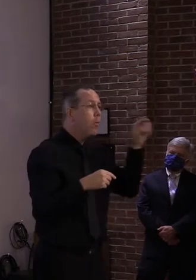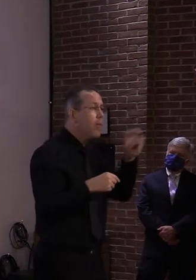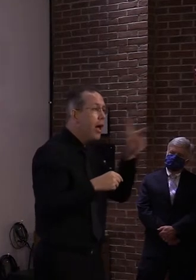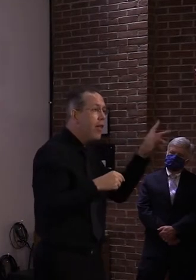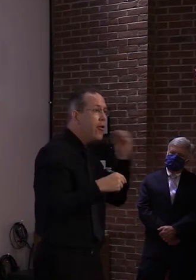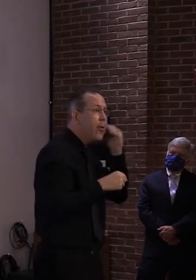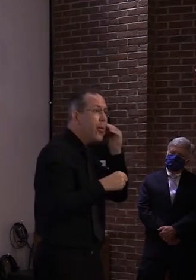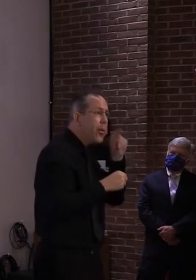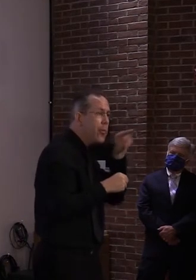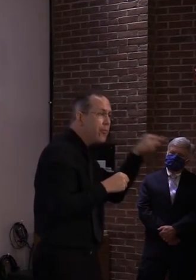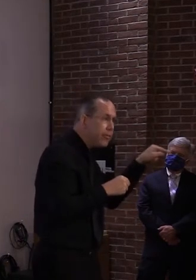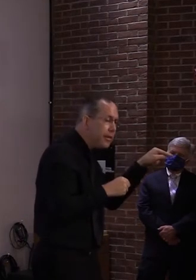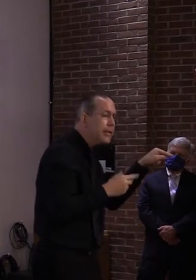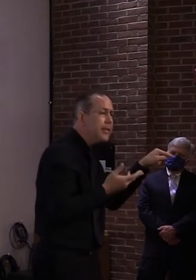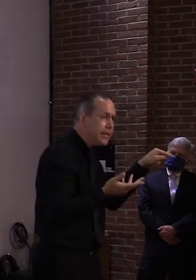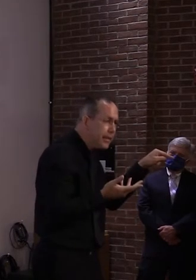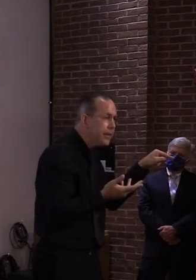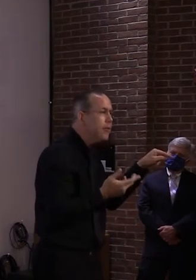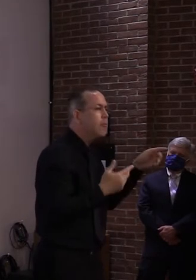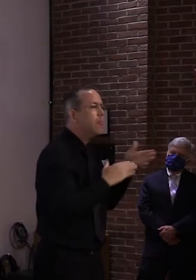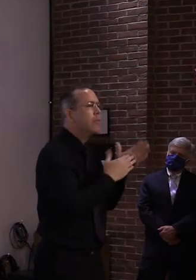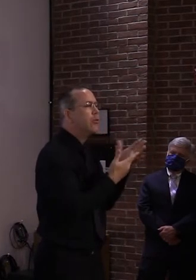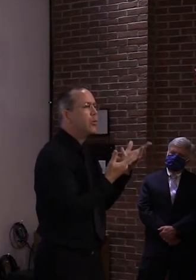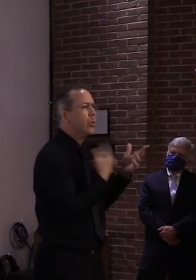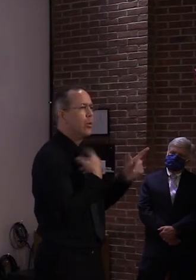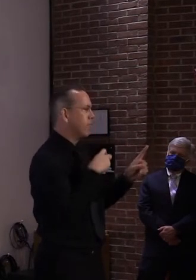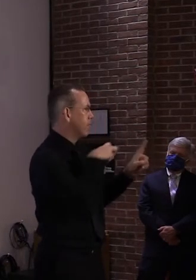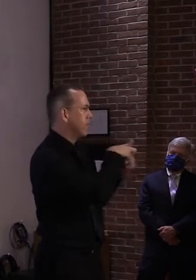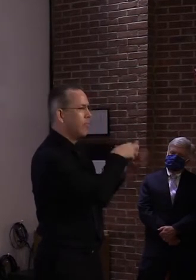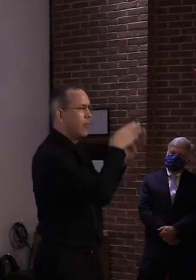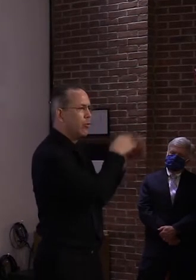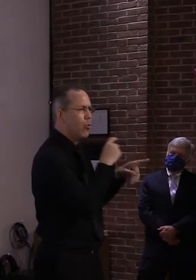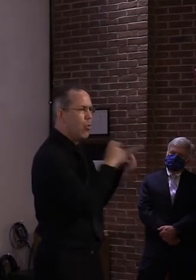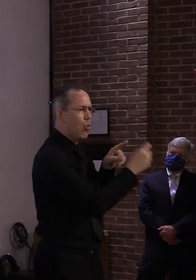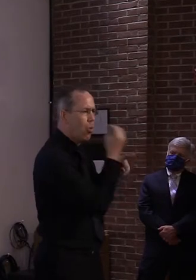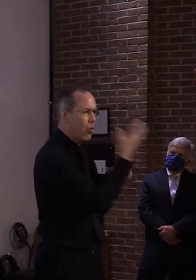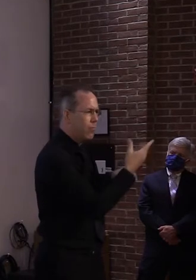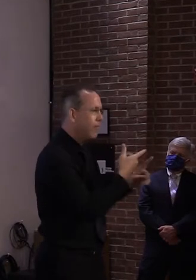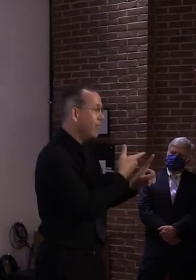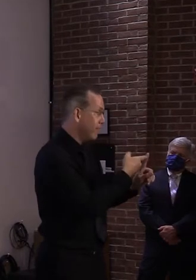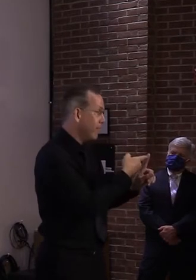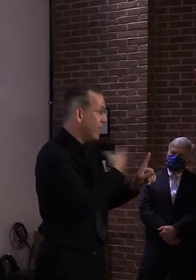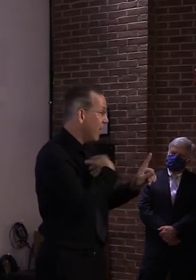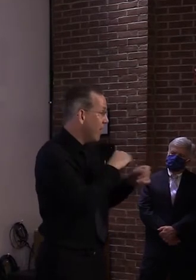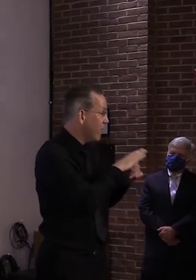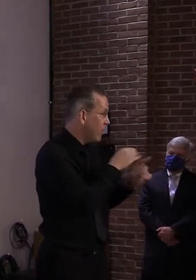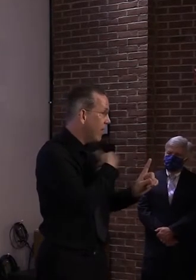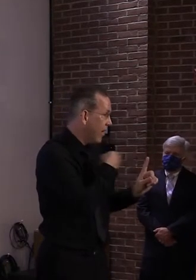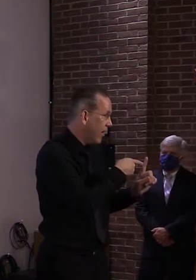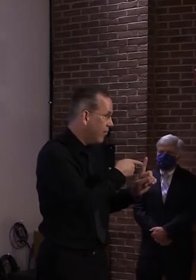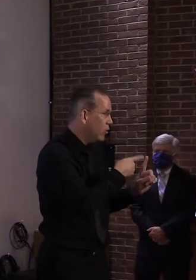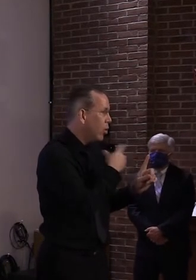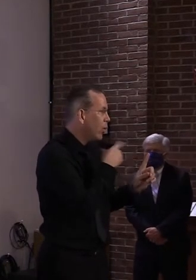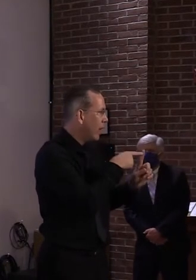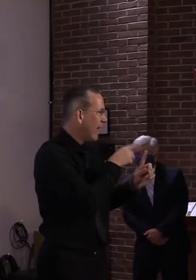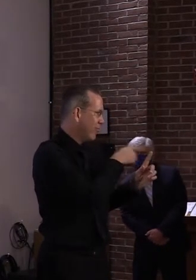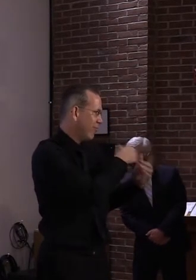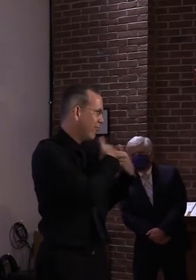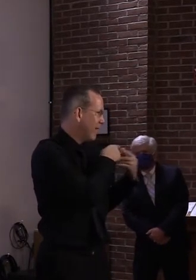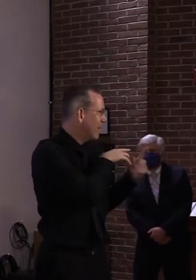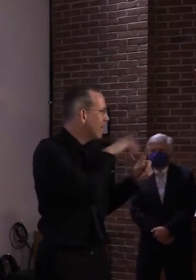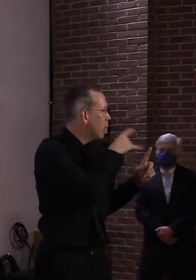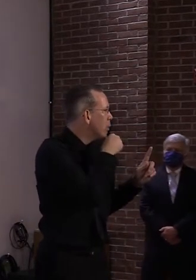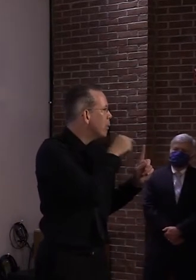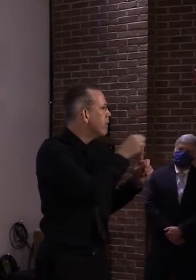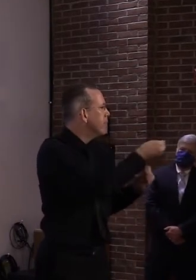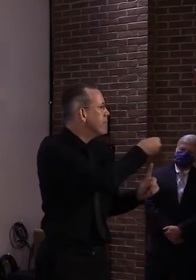department. If they're identified as a contact by our health department, but they're already in their home state, our health department